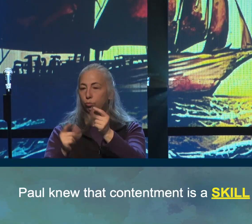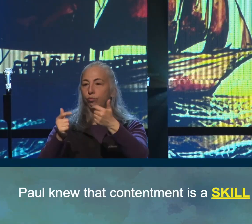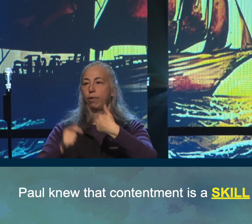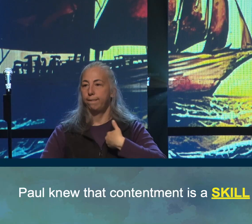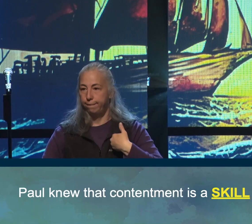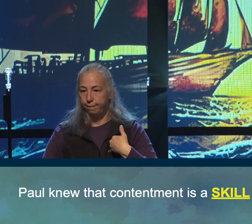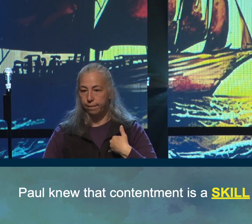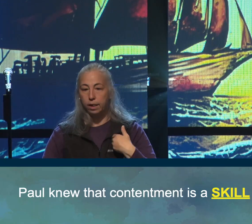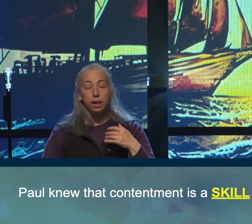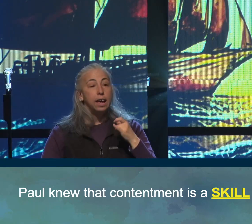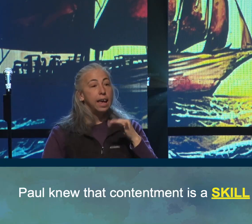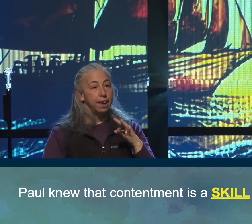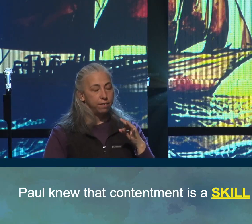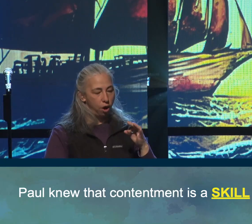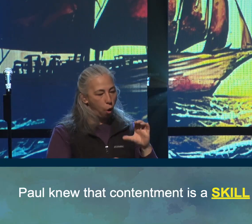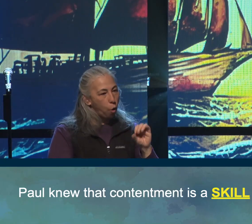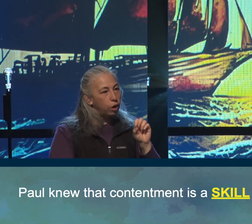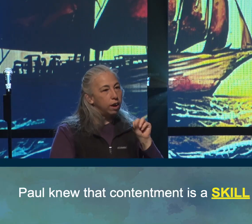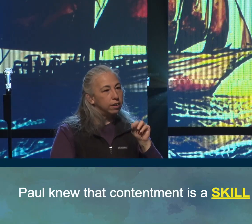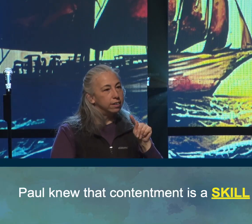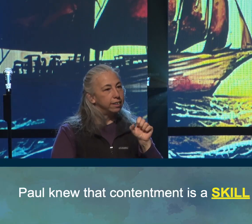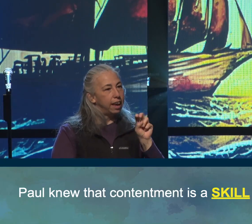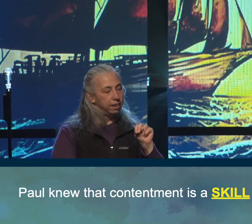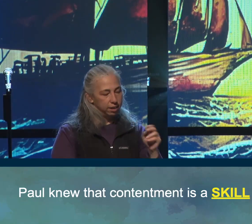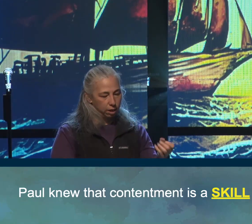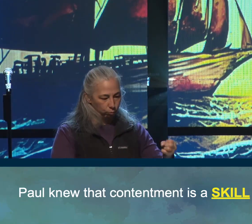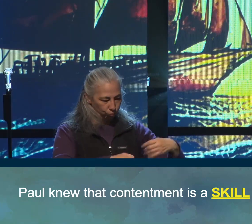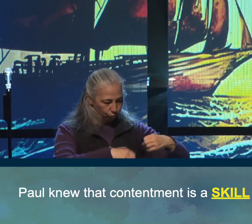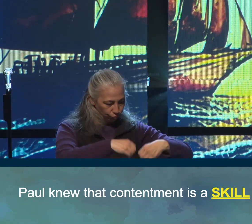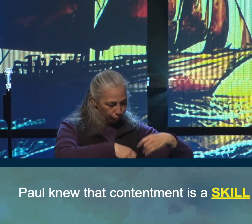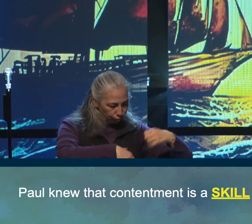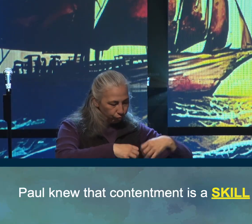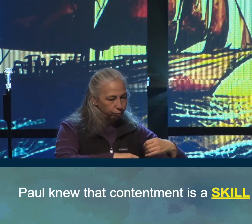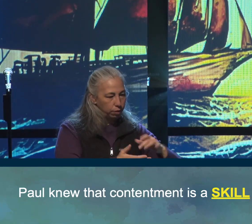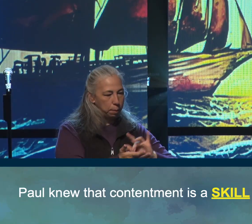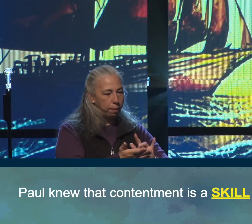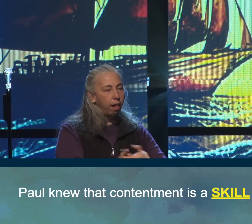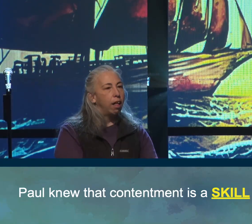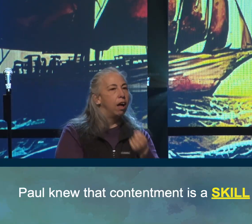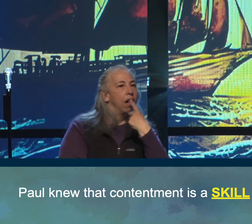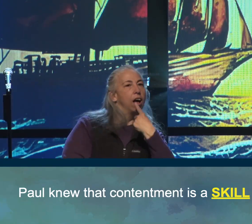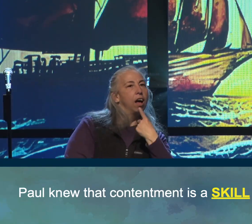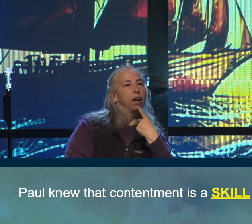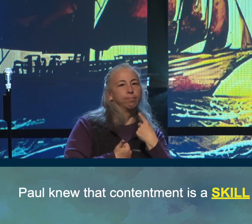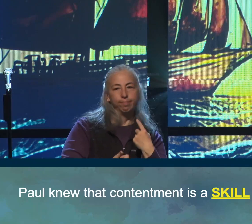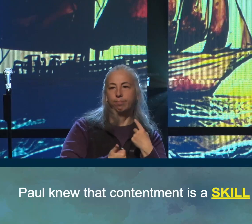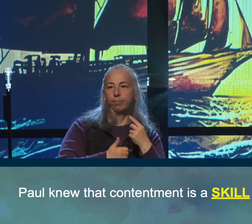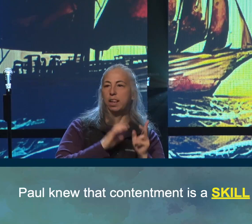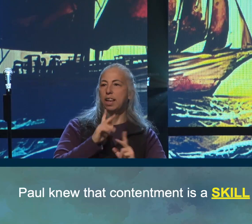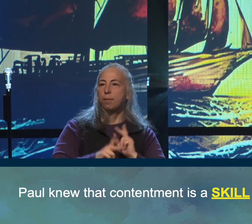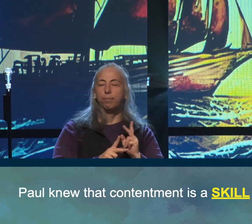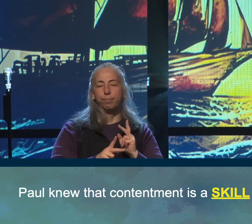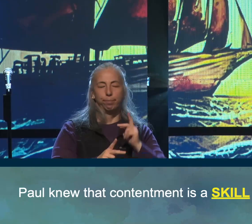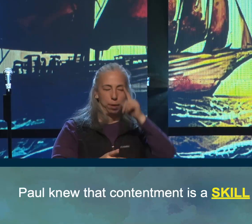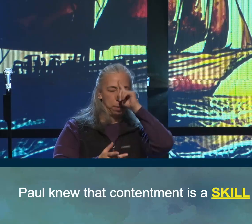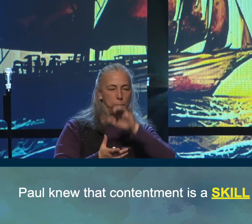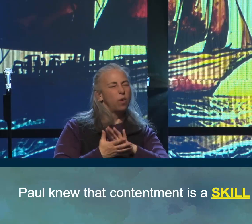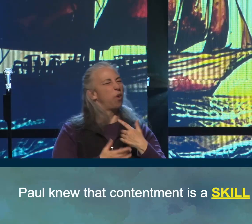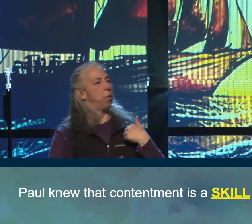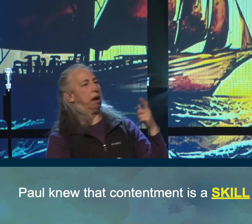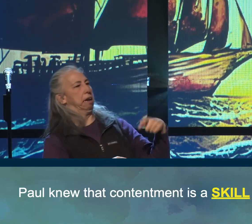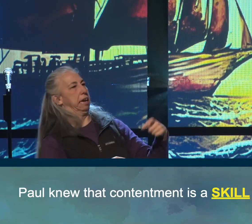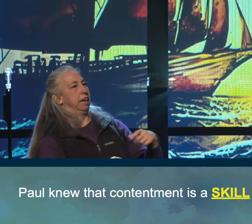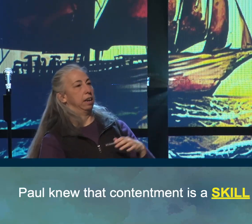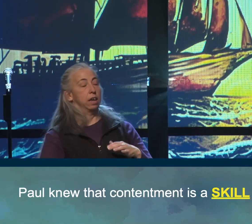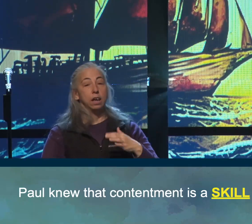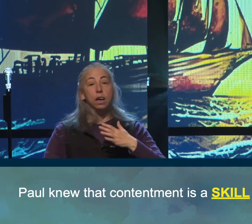could bottle up contentment, put it in a pill form, and take it, most of us wouldn't believe we would need to take it, but we'd probably be like, yeah, my spouse,